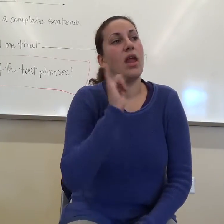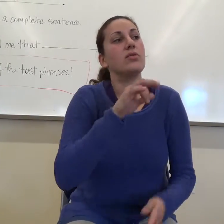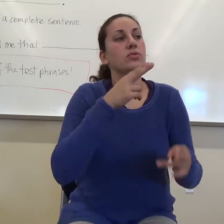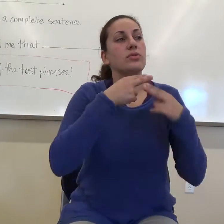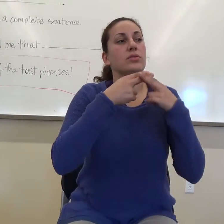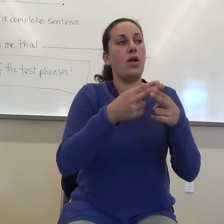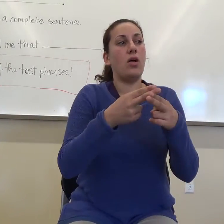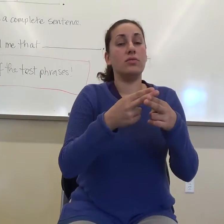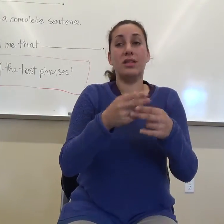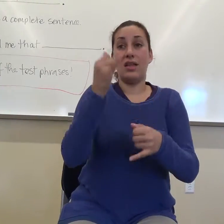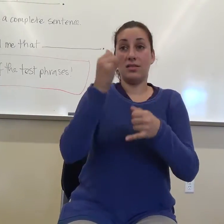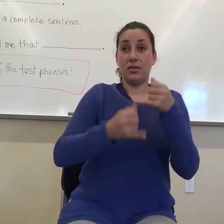is actually called,